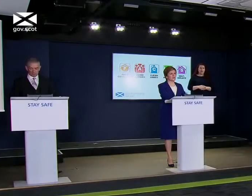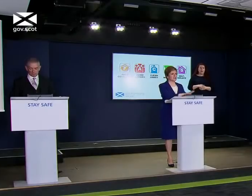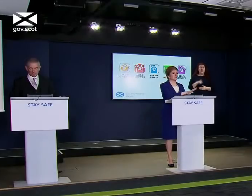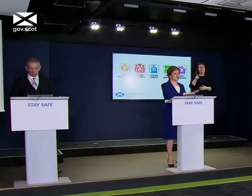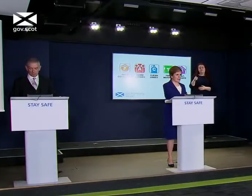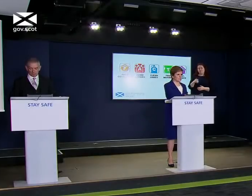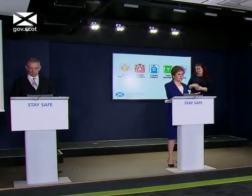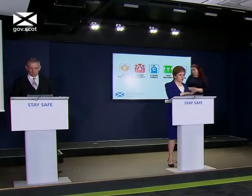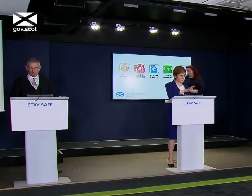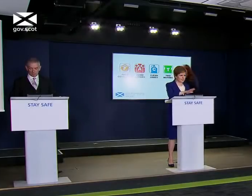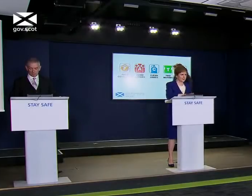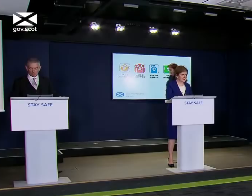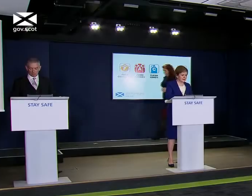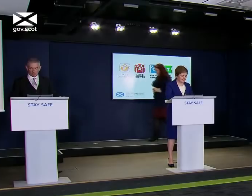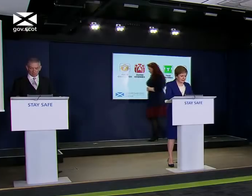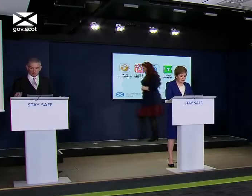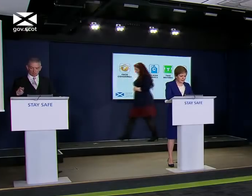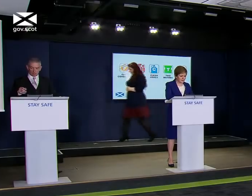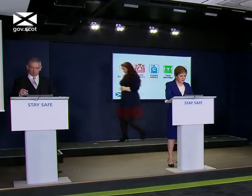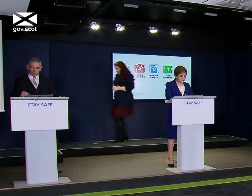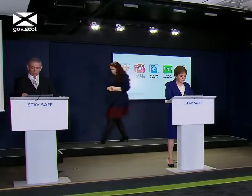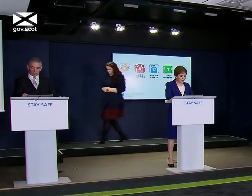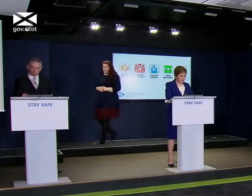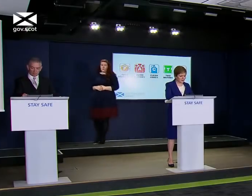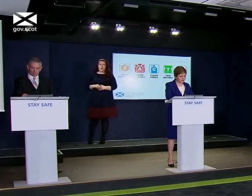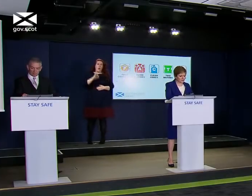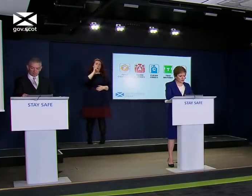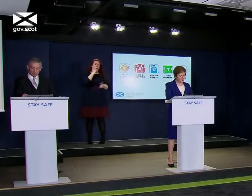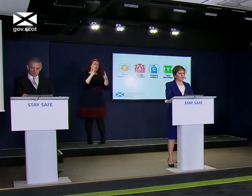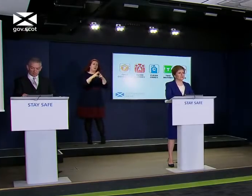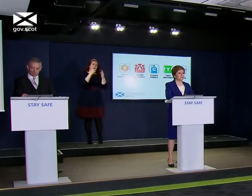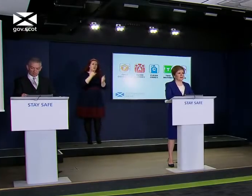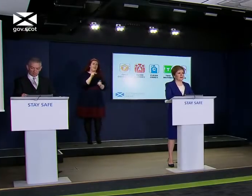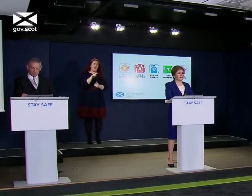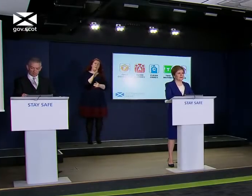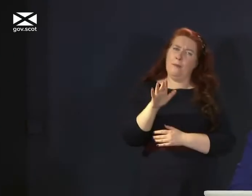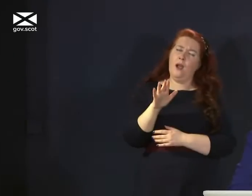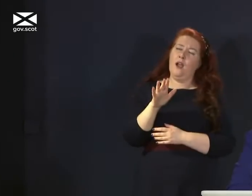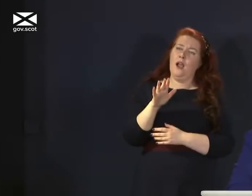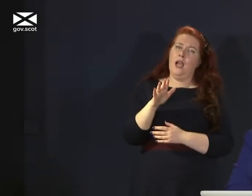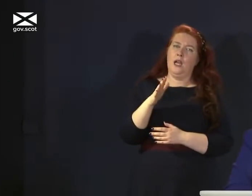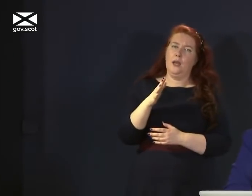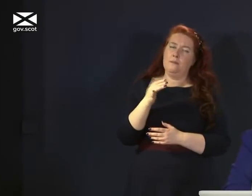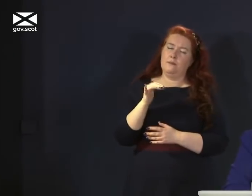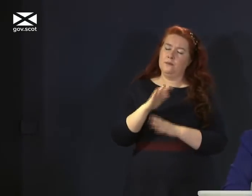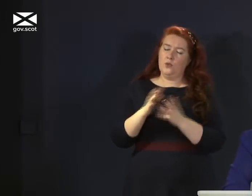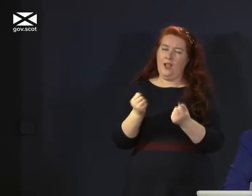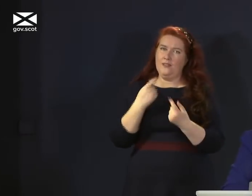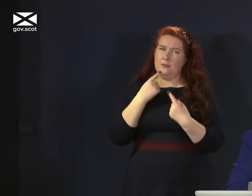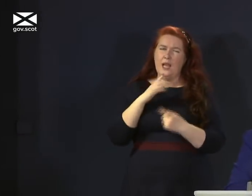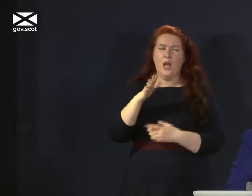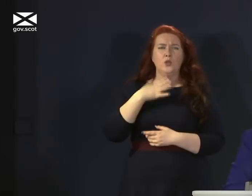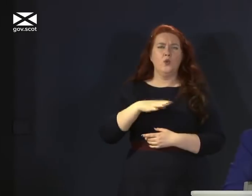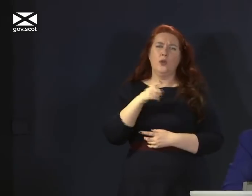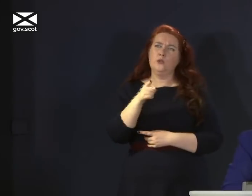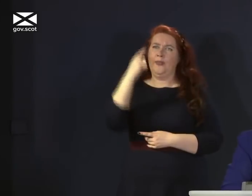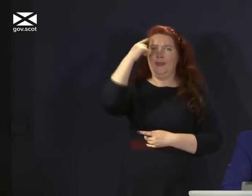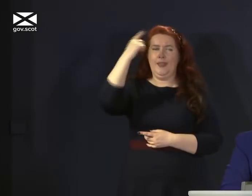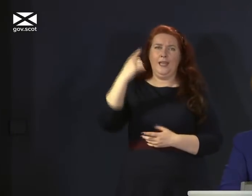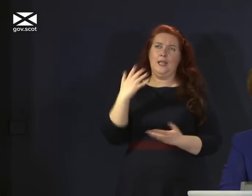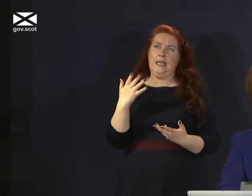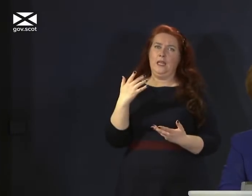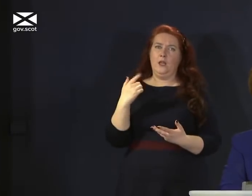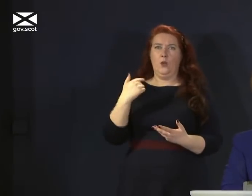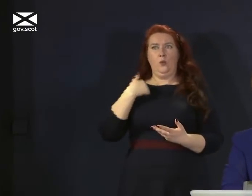detail. I want to double check before giving information I don't have, but I really don't want to let pass this suggestion that somehow